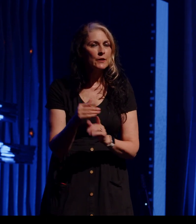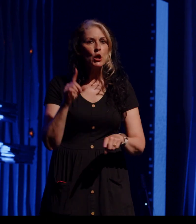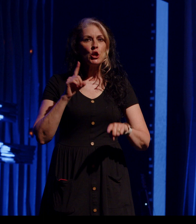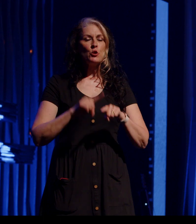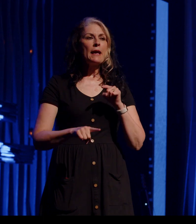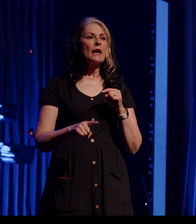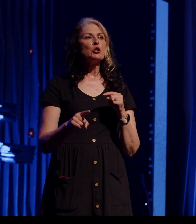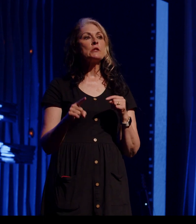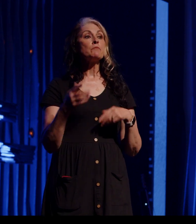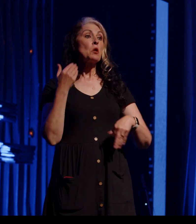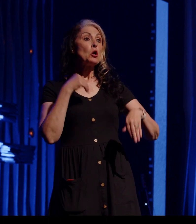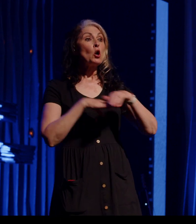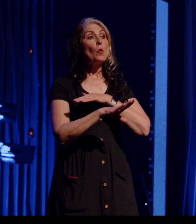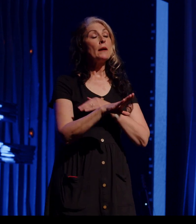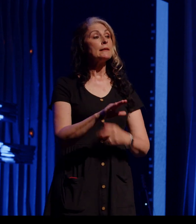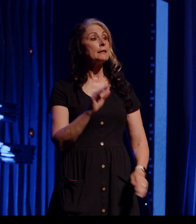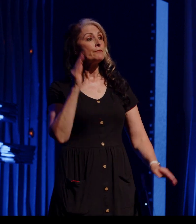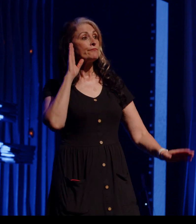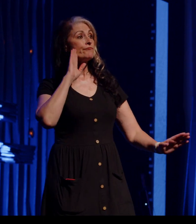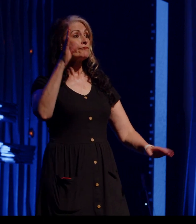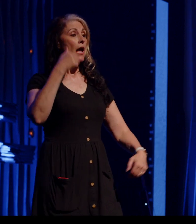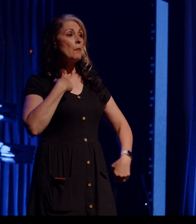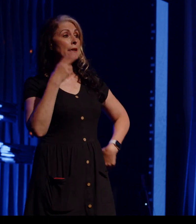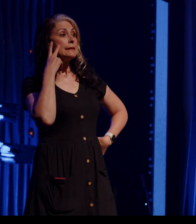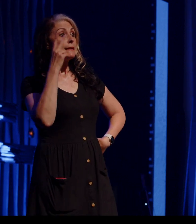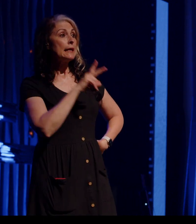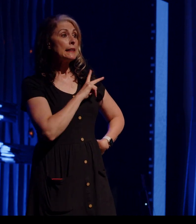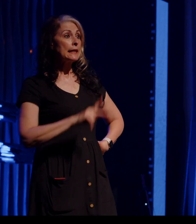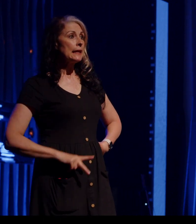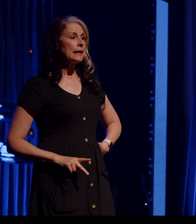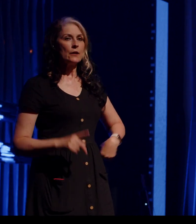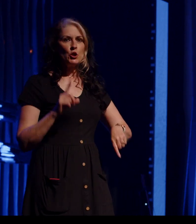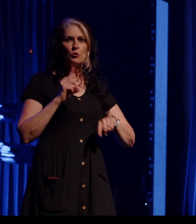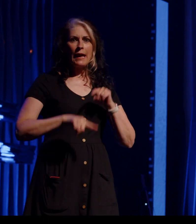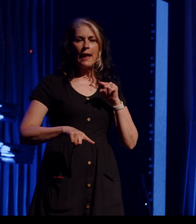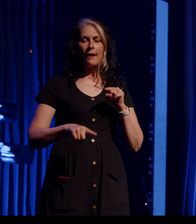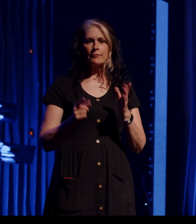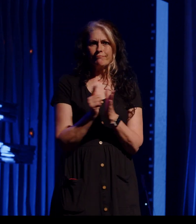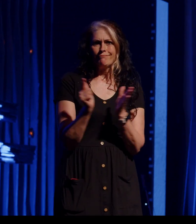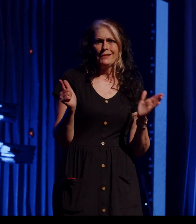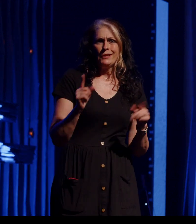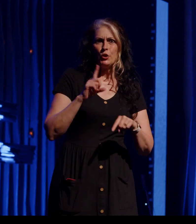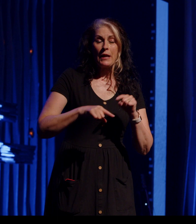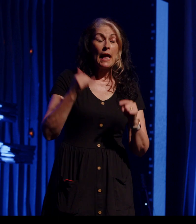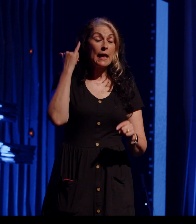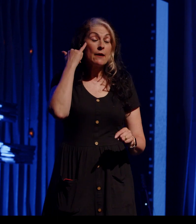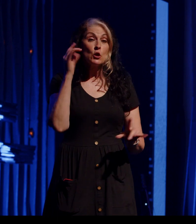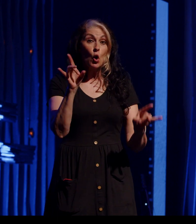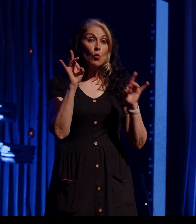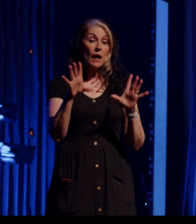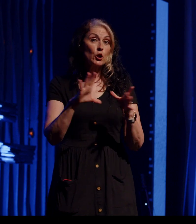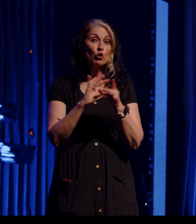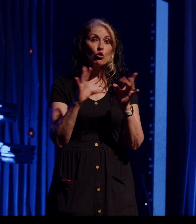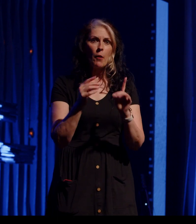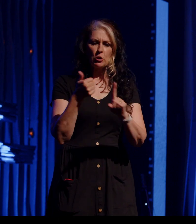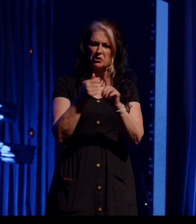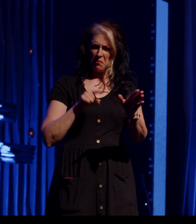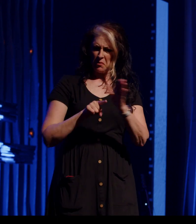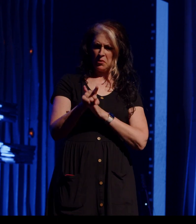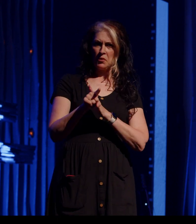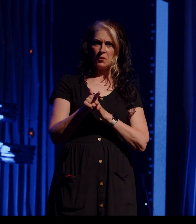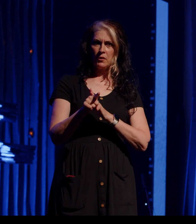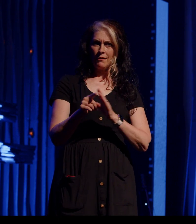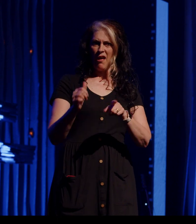couldn't just walk in and see the king. If he was in a bad mood, if he didn't want you to come, if he didn't like what you said, he would have you killed, and that was a